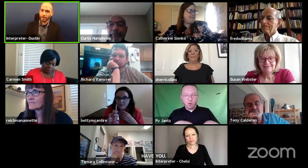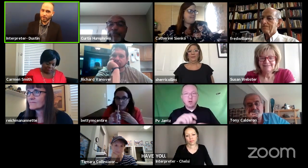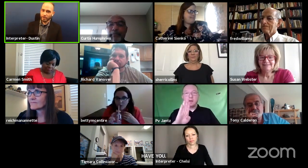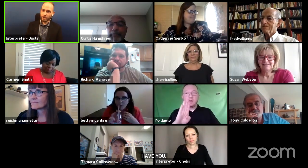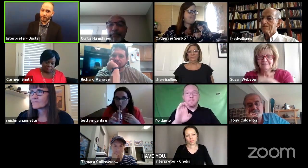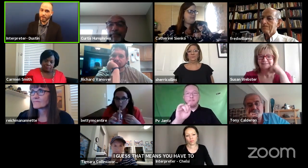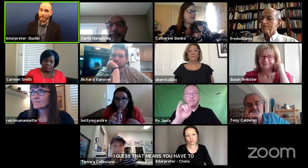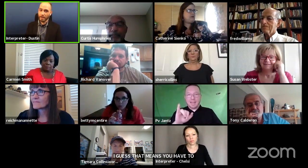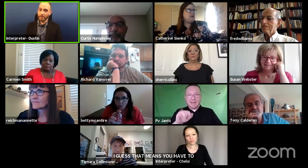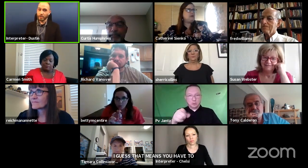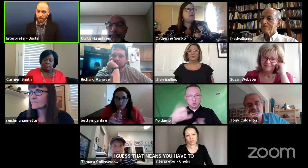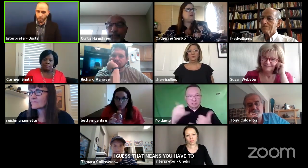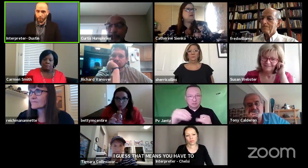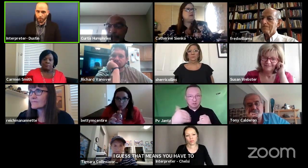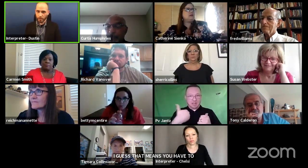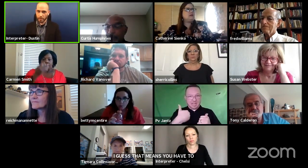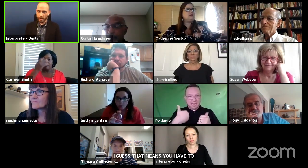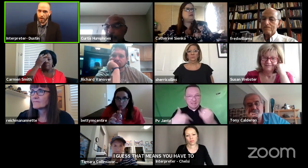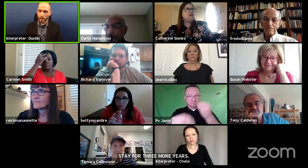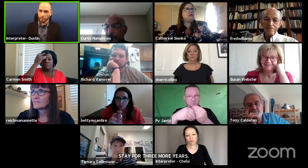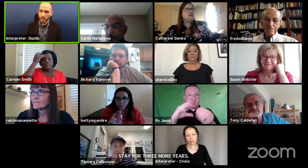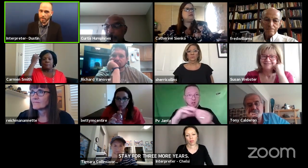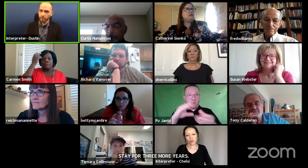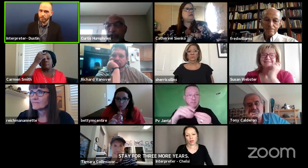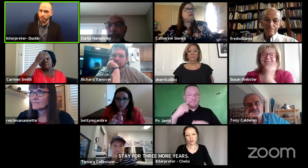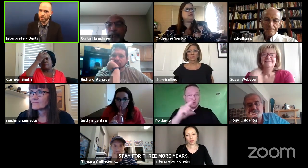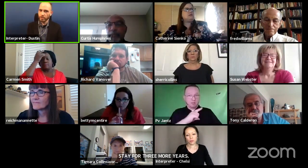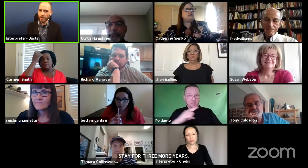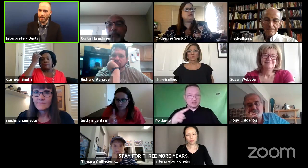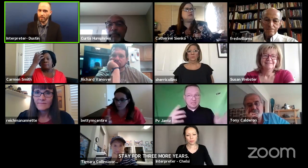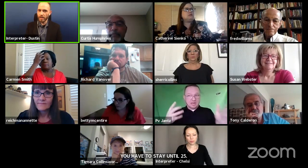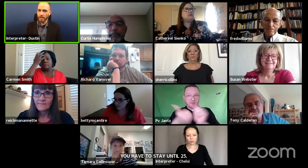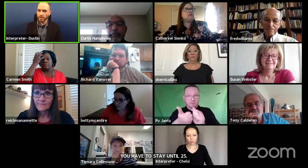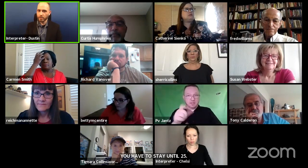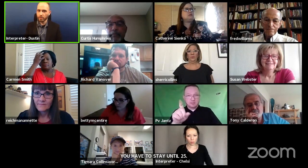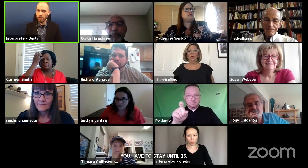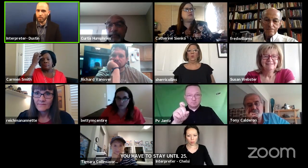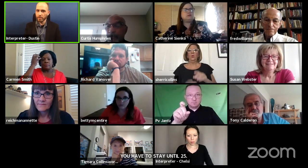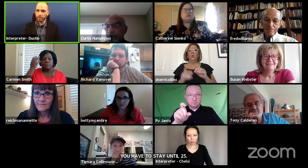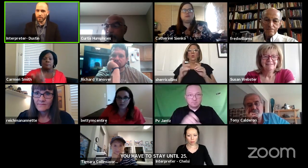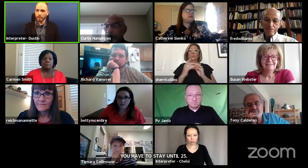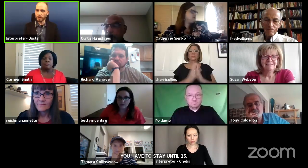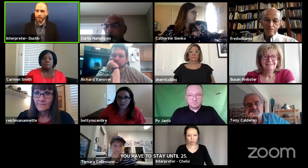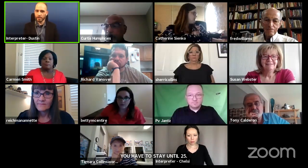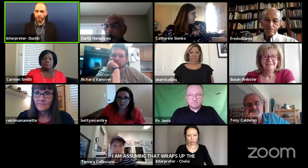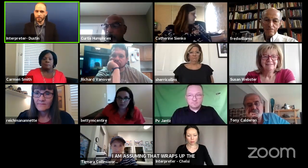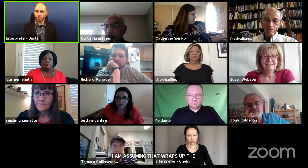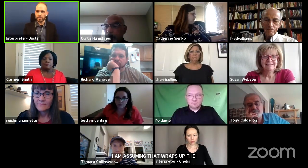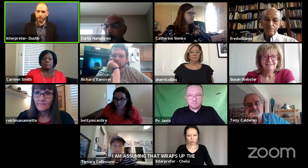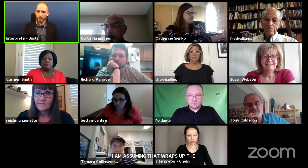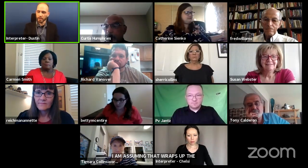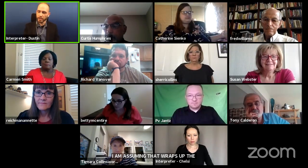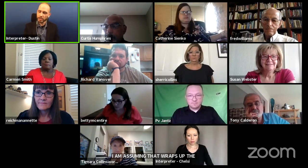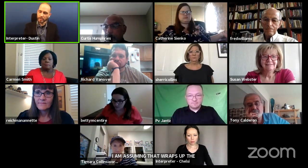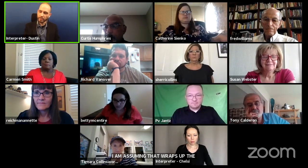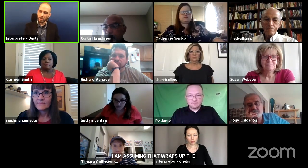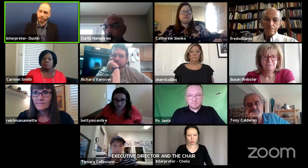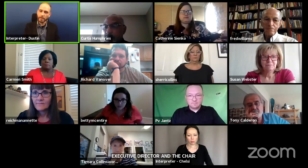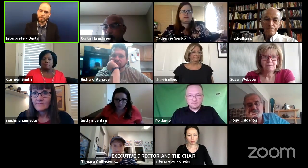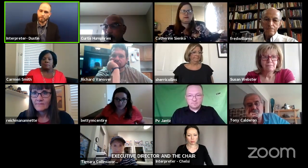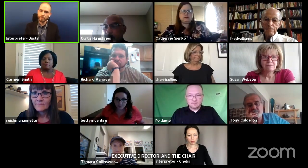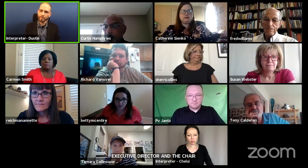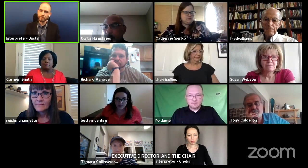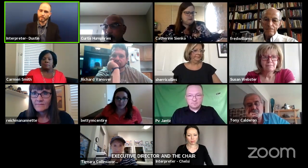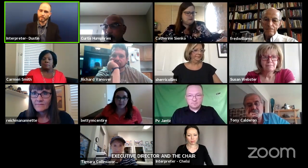executive director and the chair report. Betty, do you still have any additional comments? You're next on the agenda with the legislative